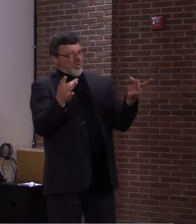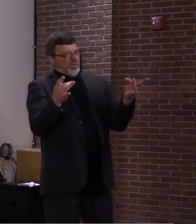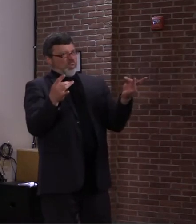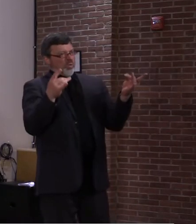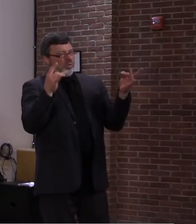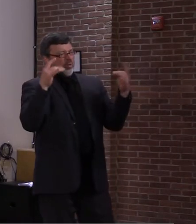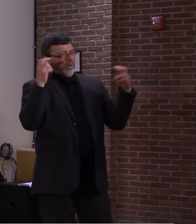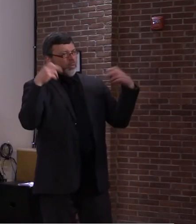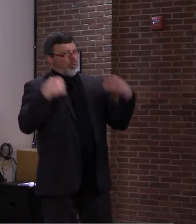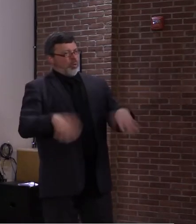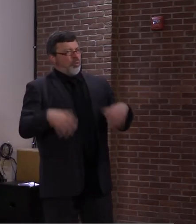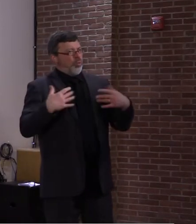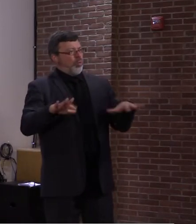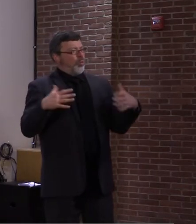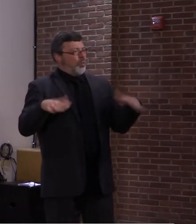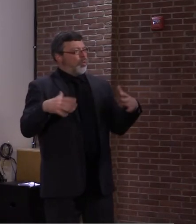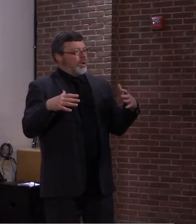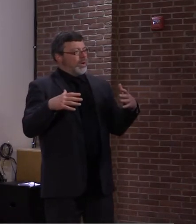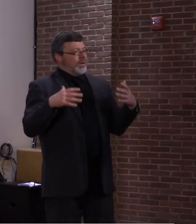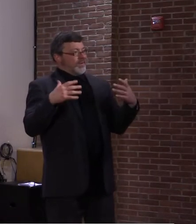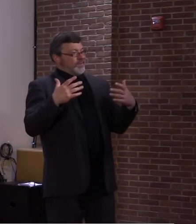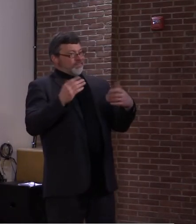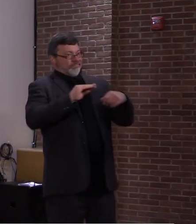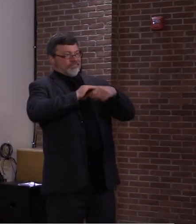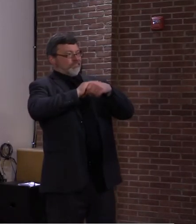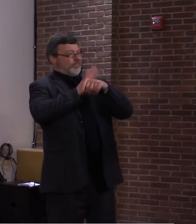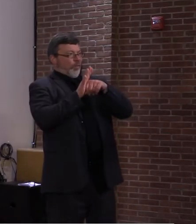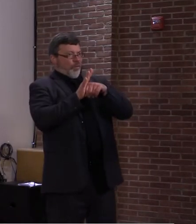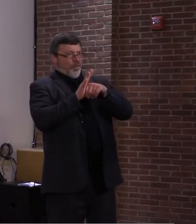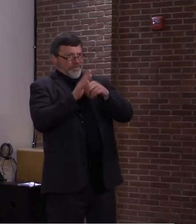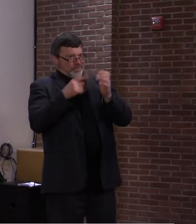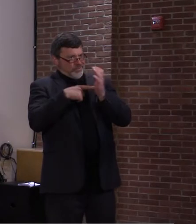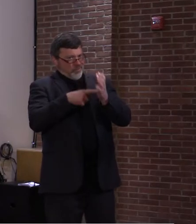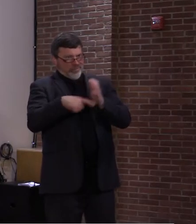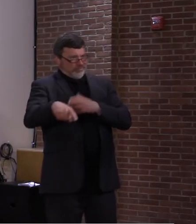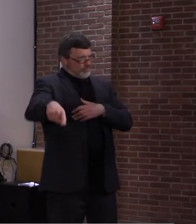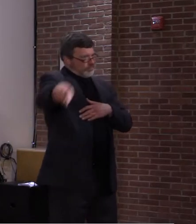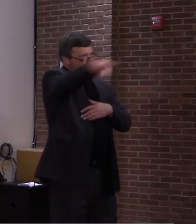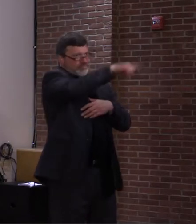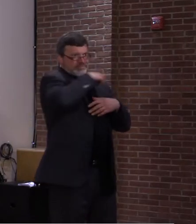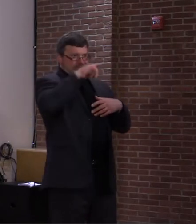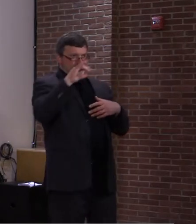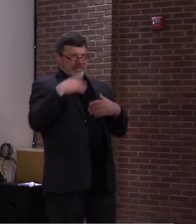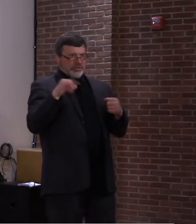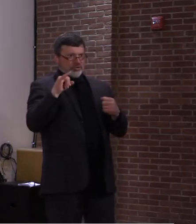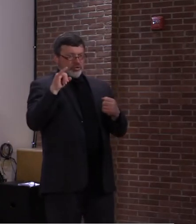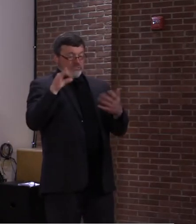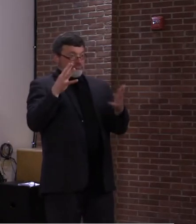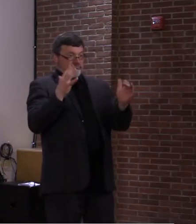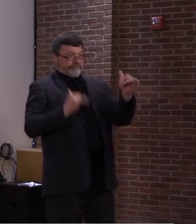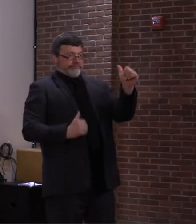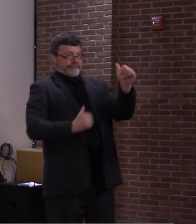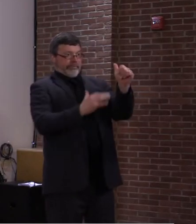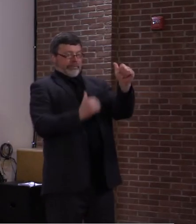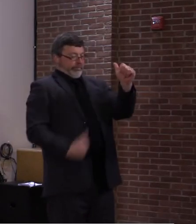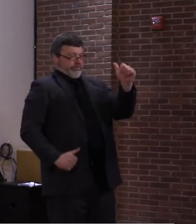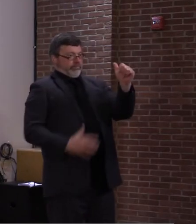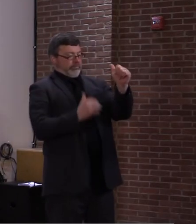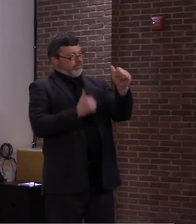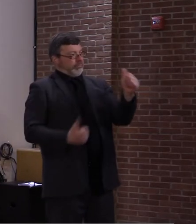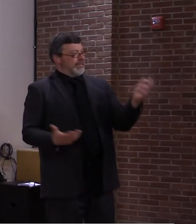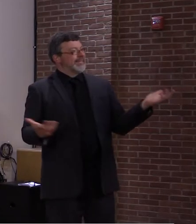more of an issue that we are going to have to confront. Healthcare costs have increased dramatically.